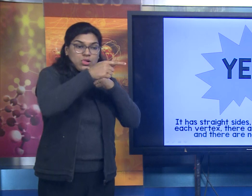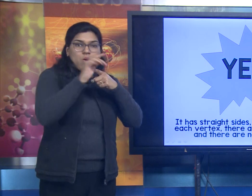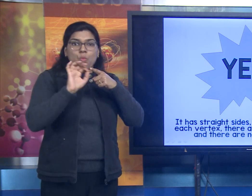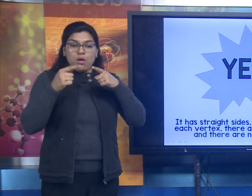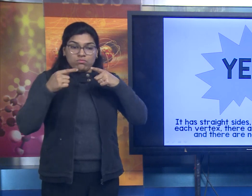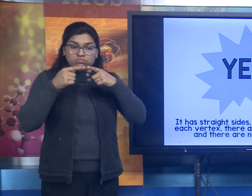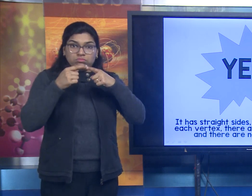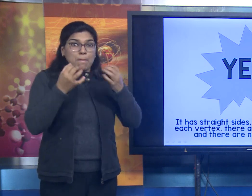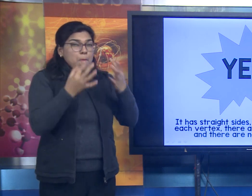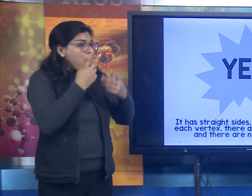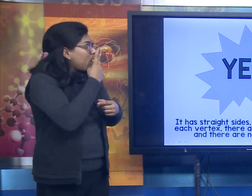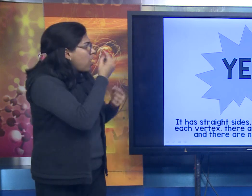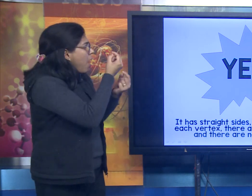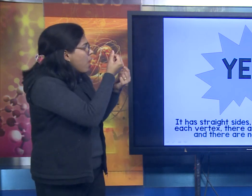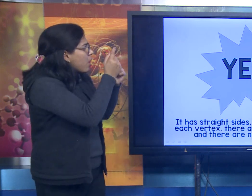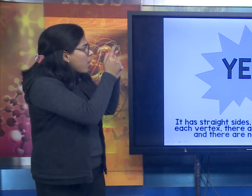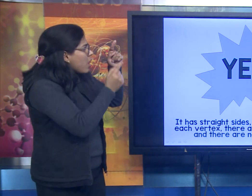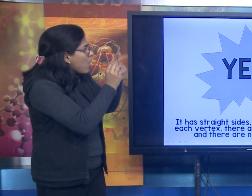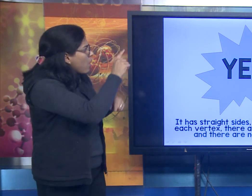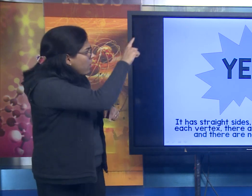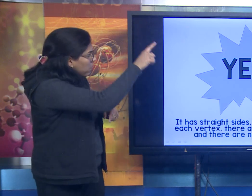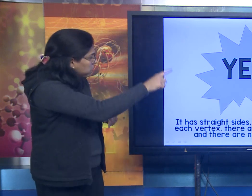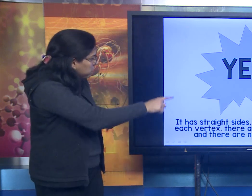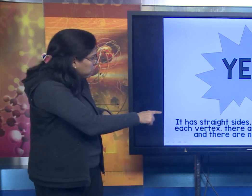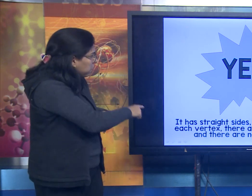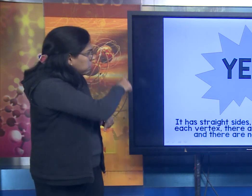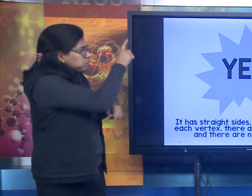And also there are no leftover lines. So